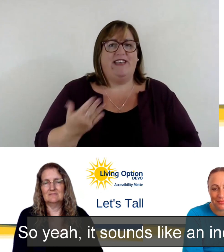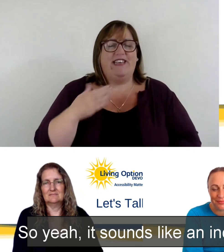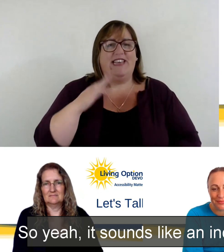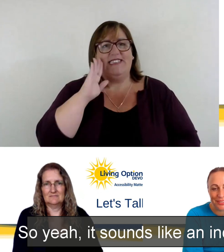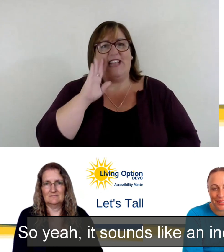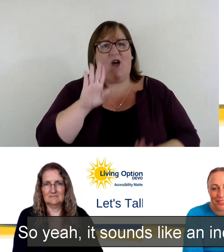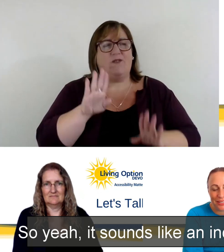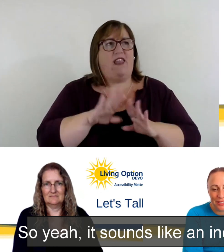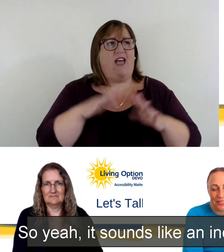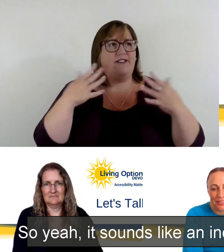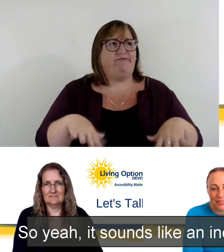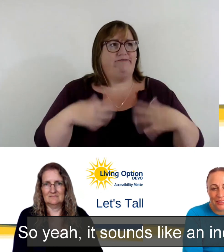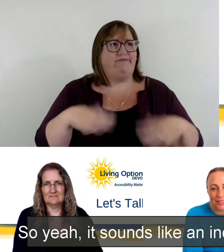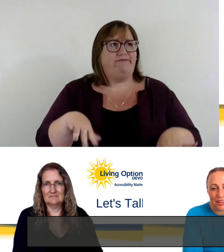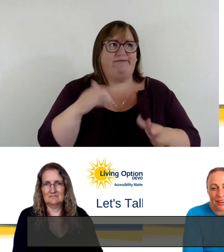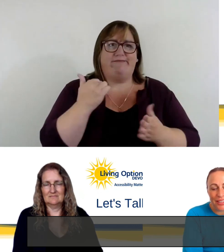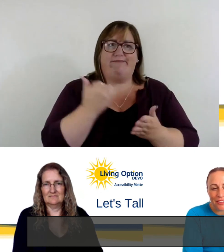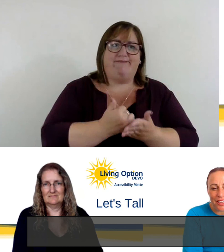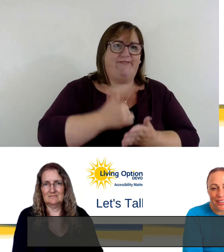an incredible service.